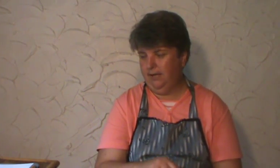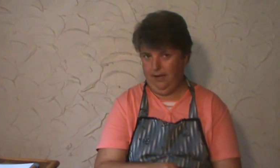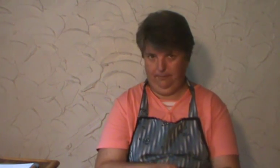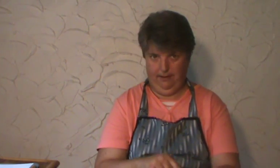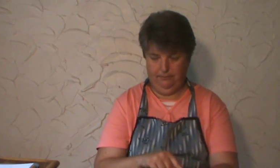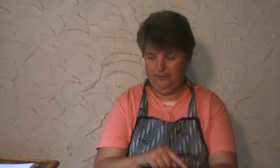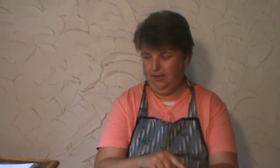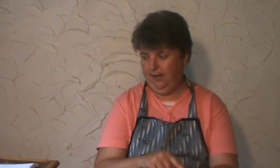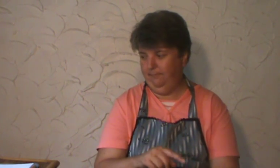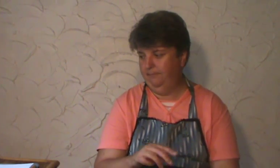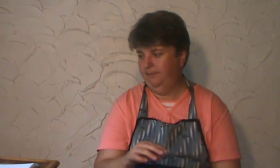Time, that was time.